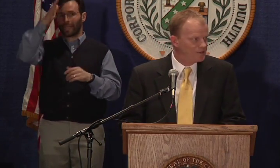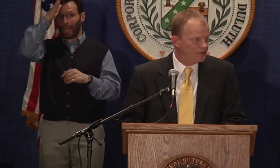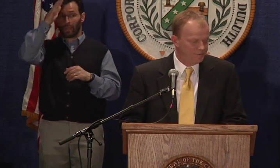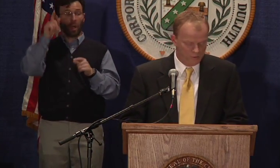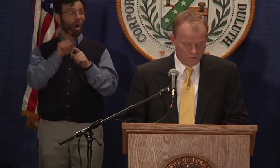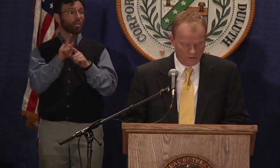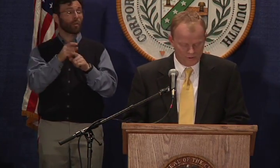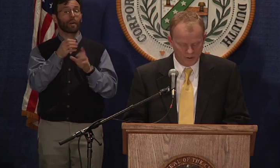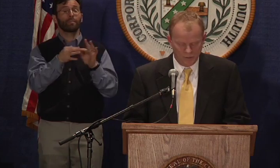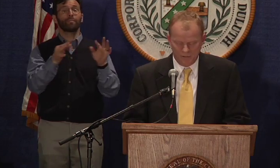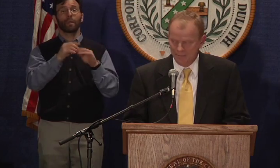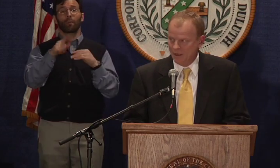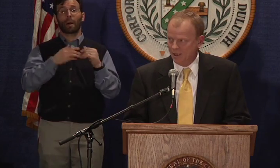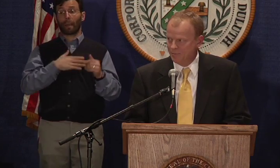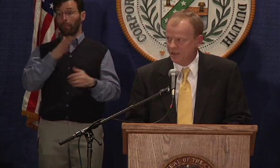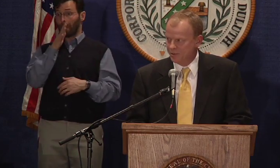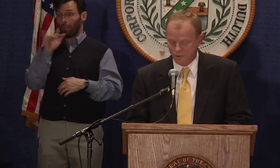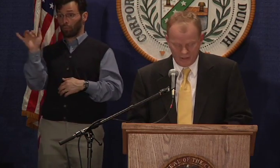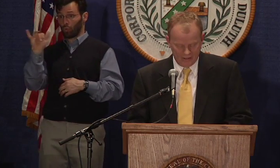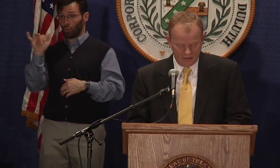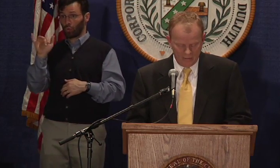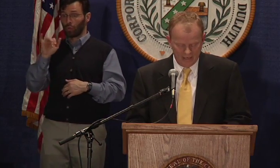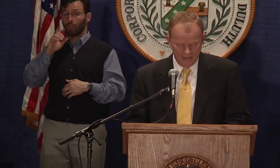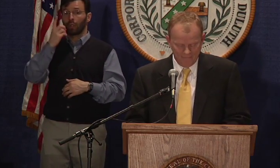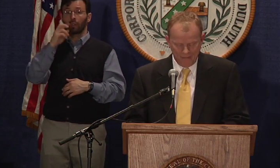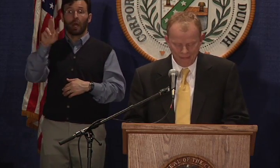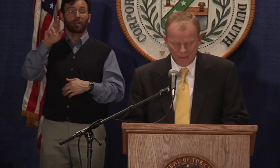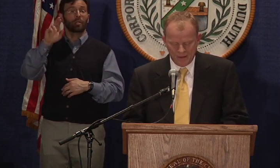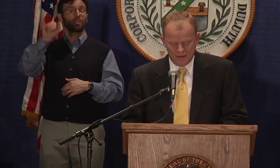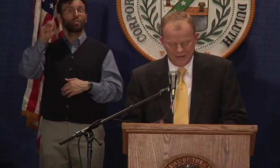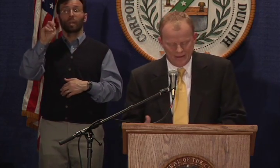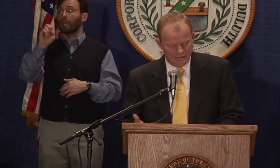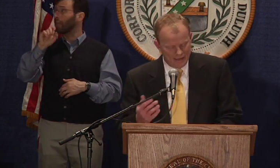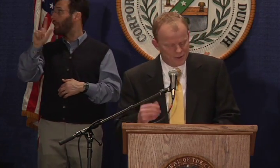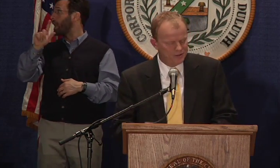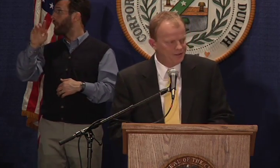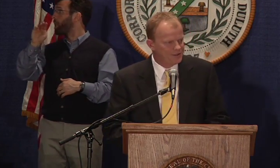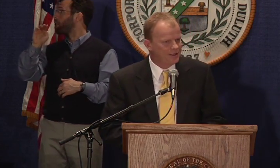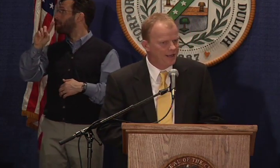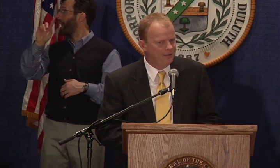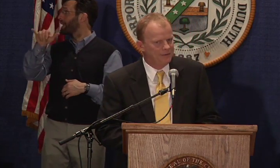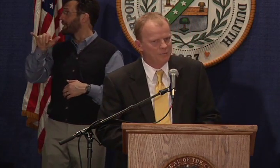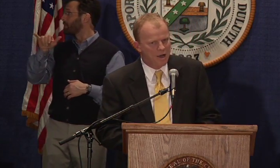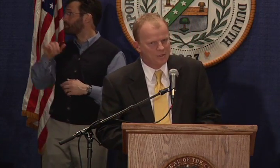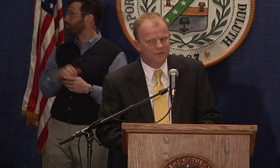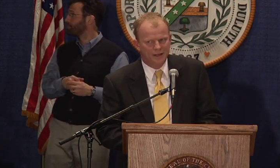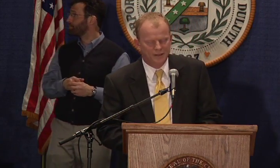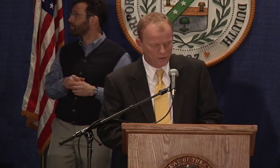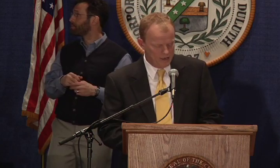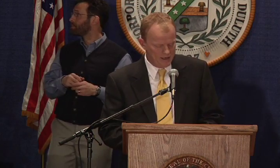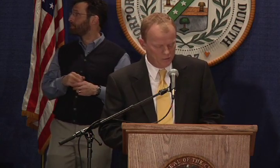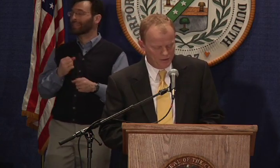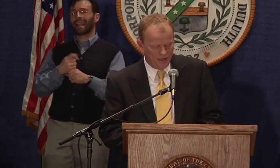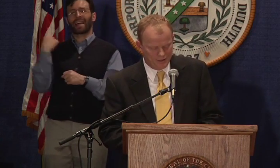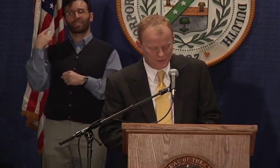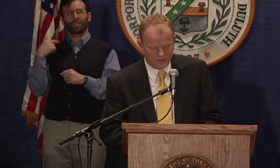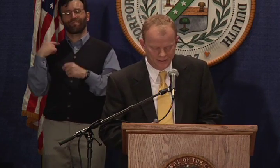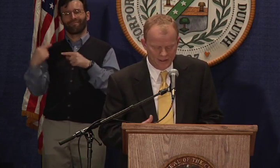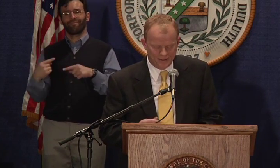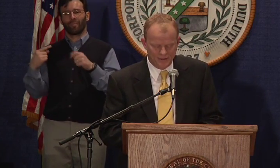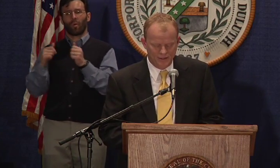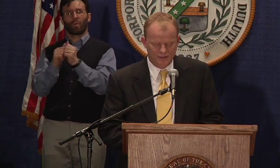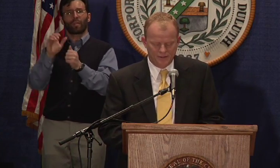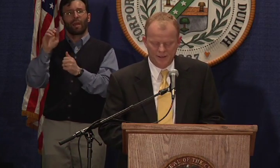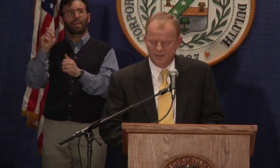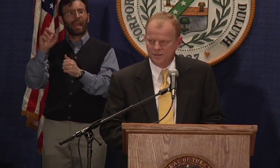if I wouldn't say a few words about my mom, Dr. Jane Ellen Maddy. Last year at this time, my mom was fighting her battle with cancer,